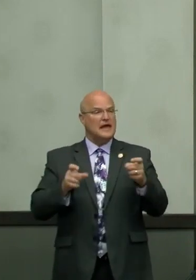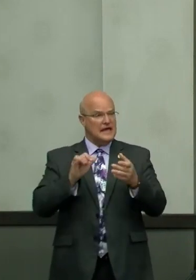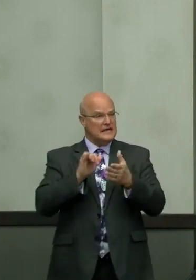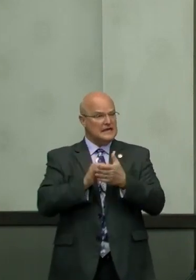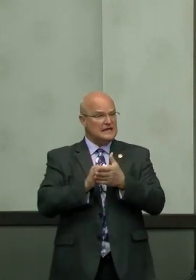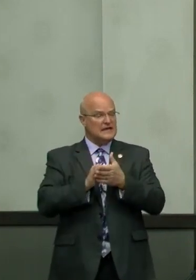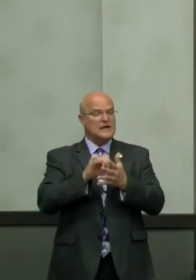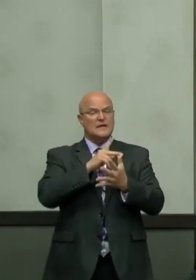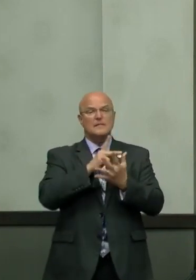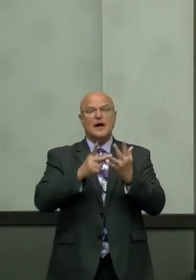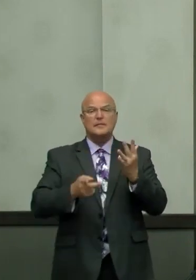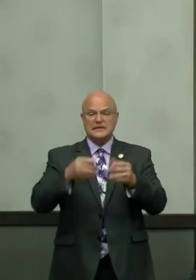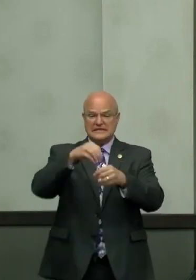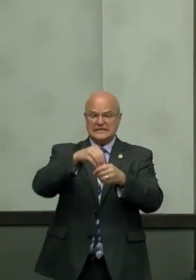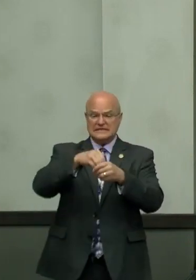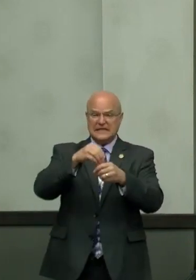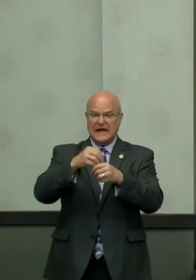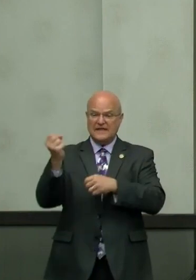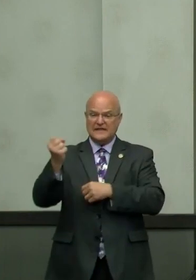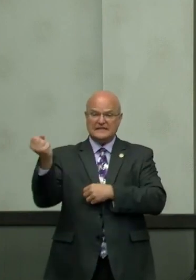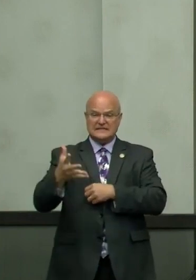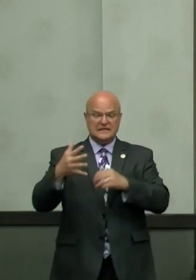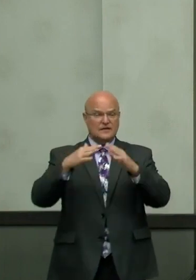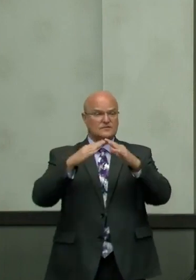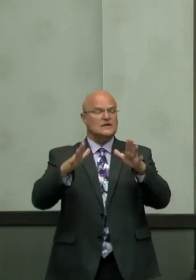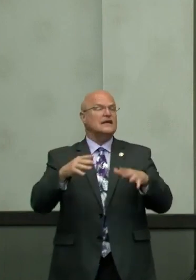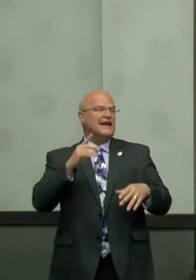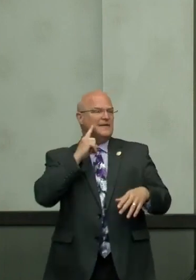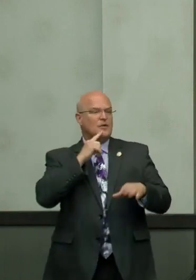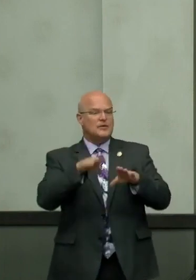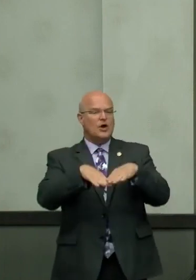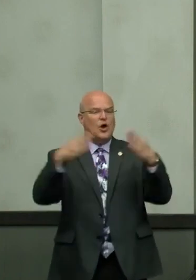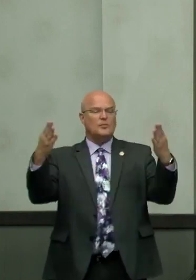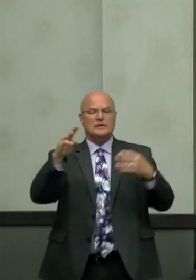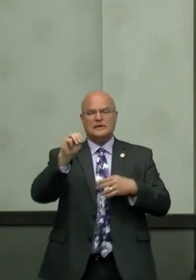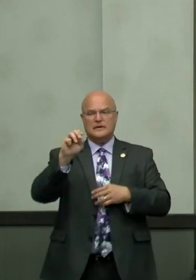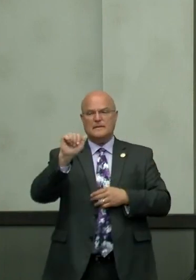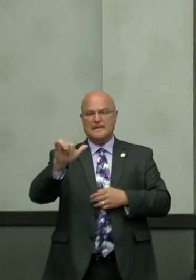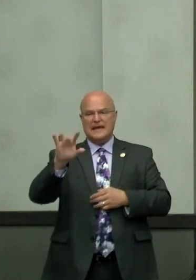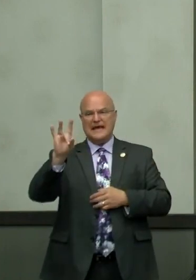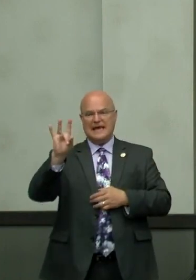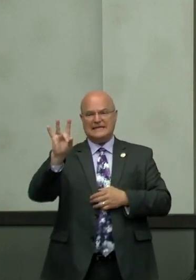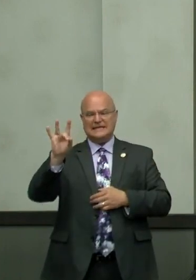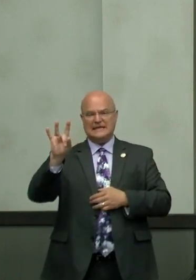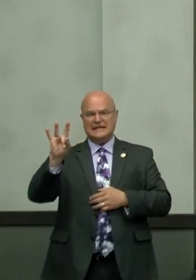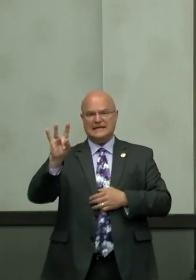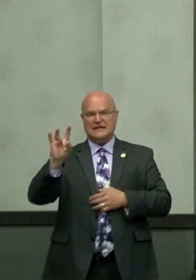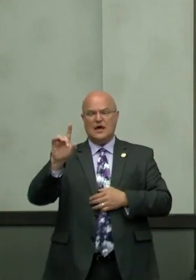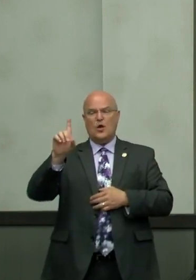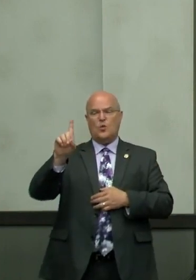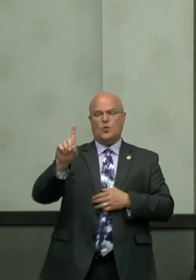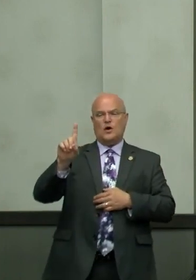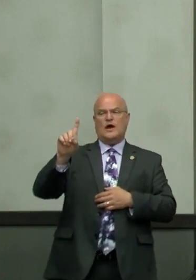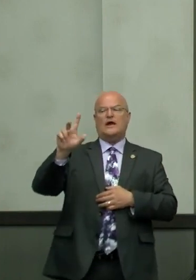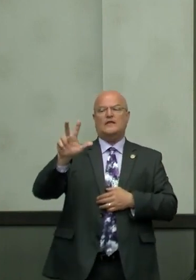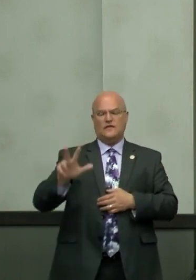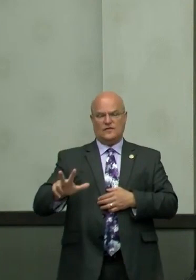the population there. And so they will be opening on May 18th at 1/3